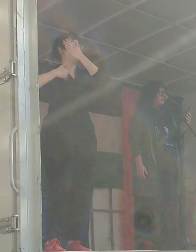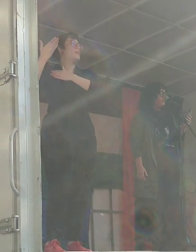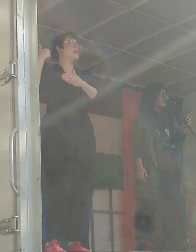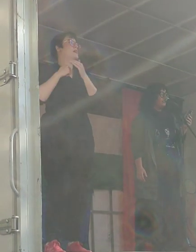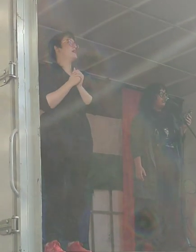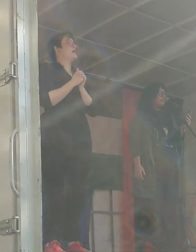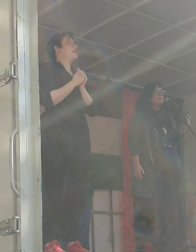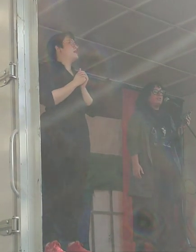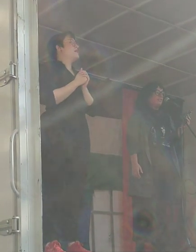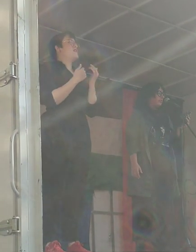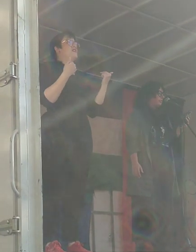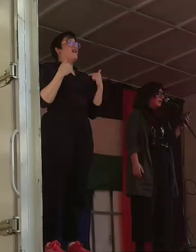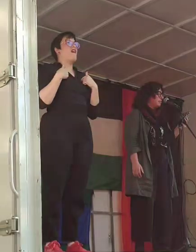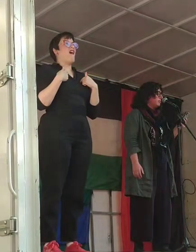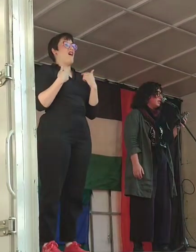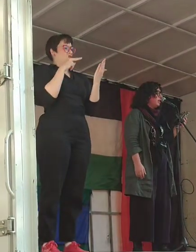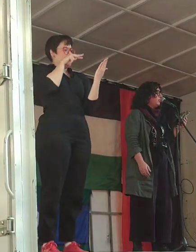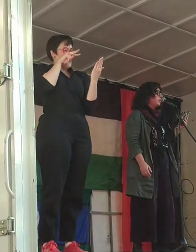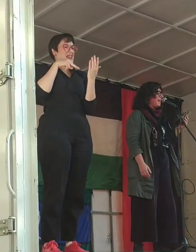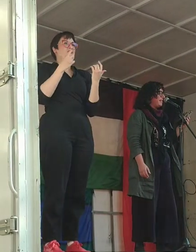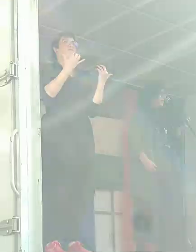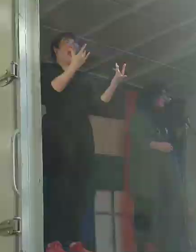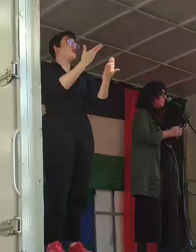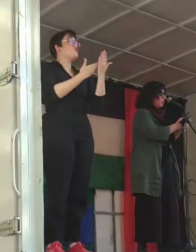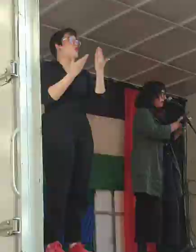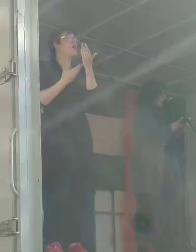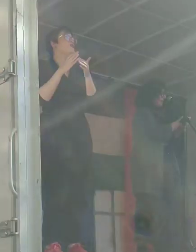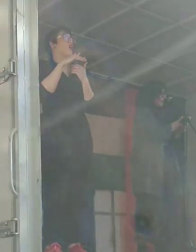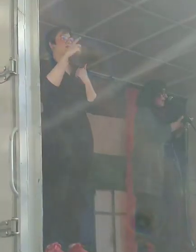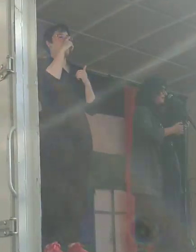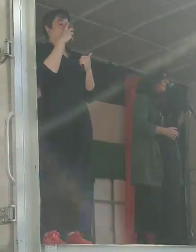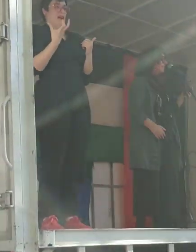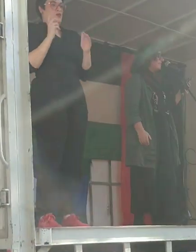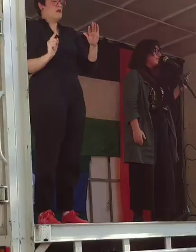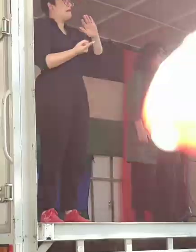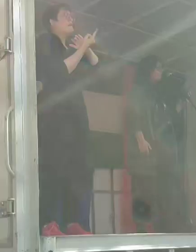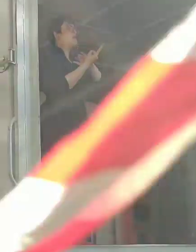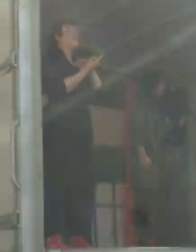the testimonies of stateless and formerly stateless people, talking about how they seek belonging,